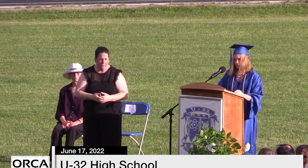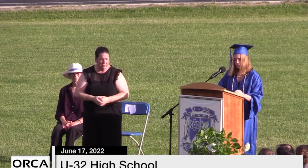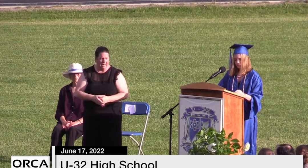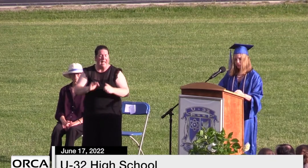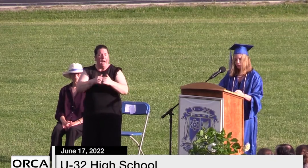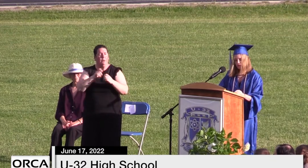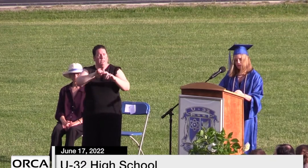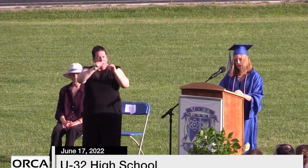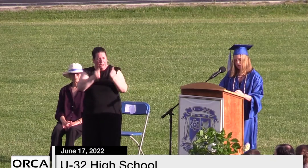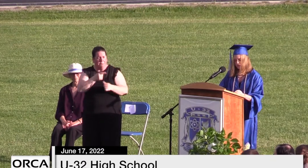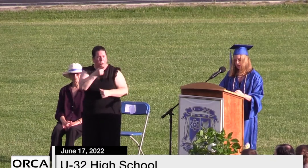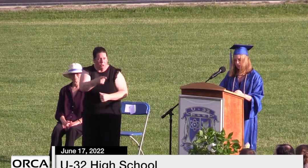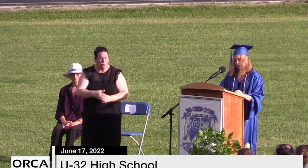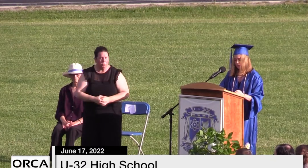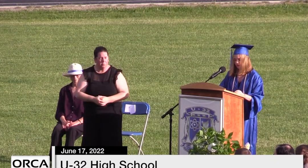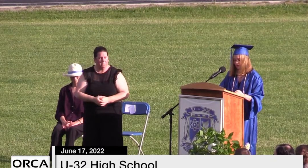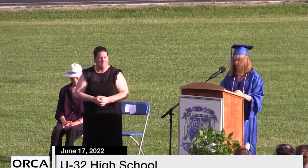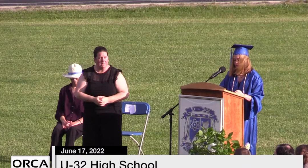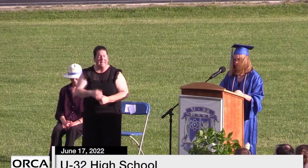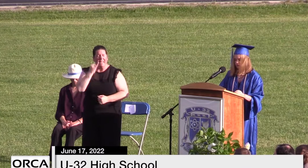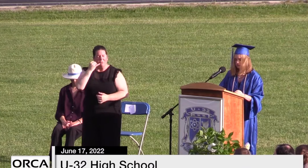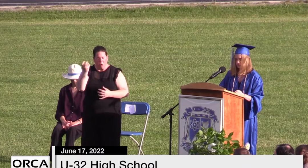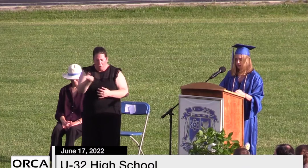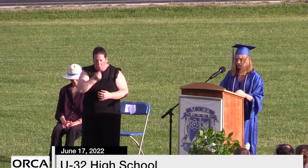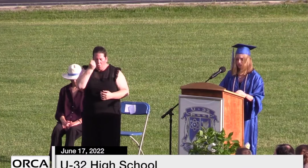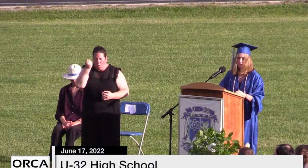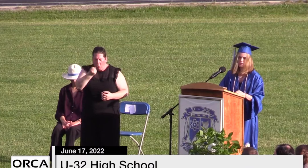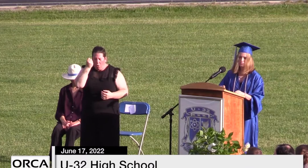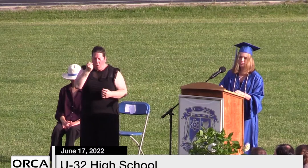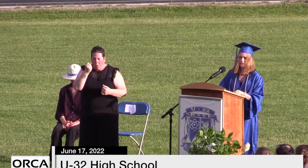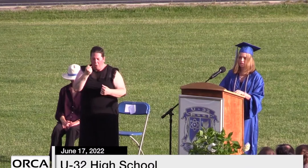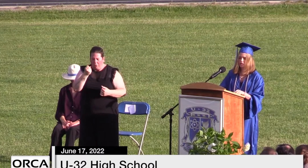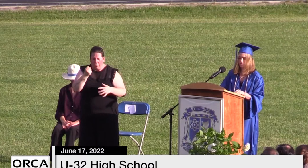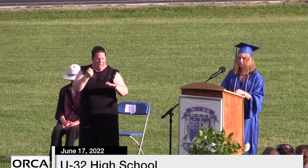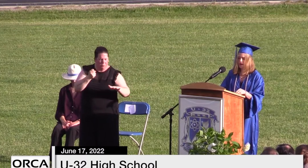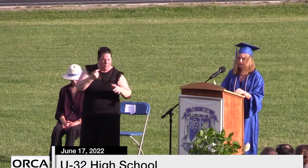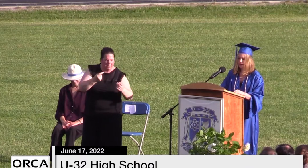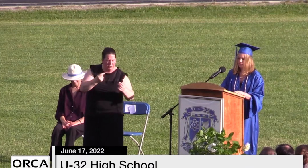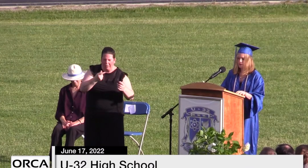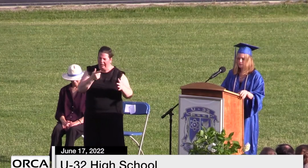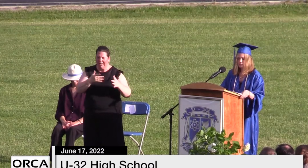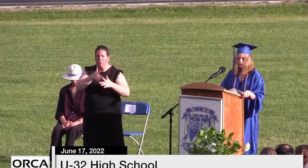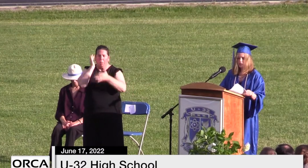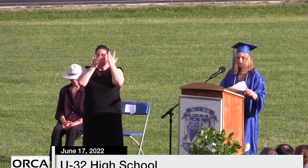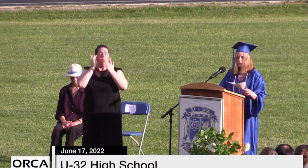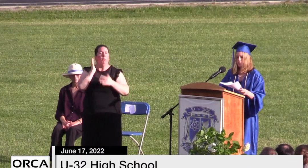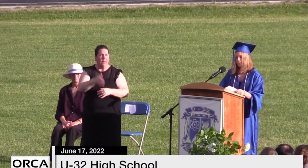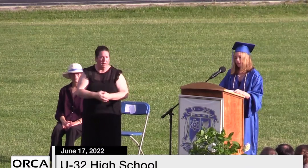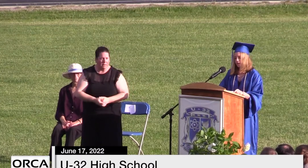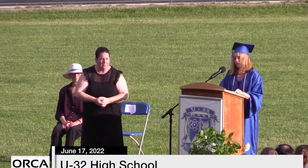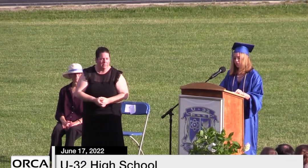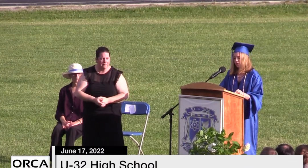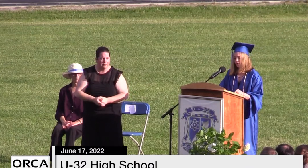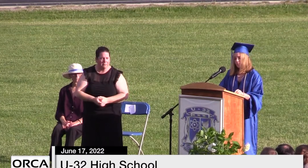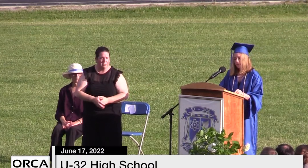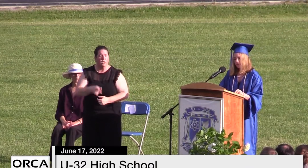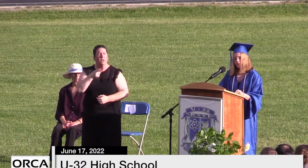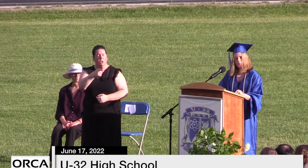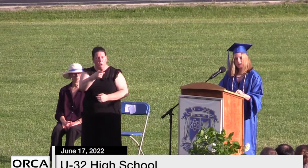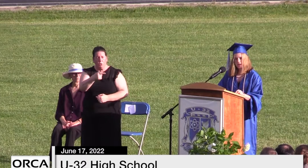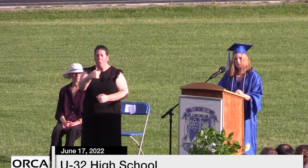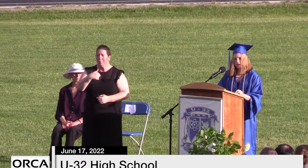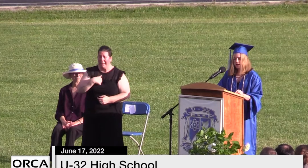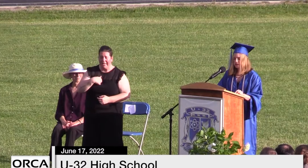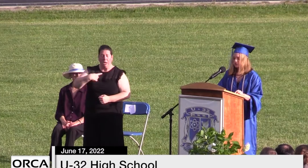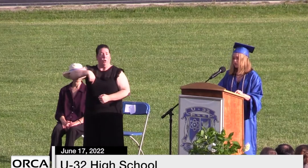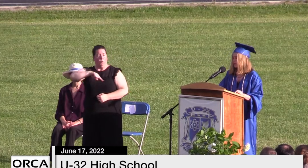shaped you, but if we hold on to everything, we will forget to continue to lay those stones and bricks along the path ahead of us. You, me,